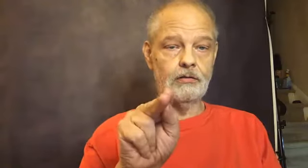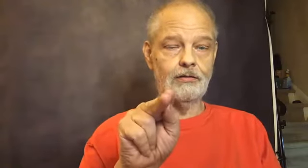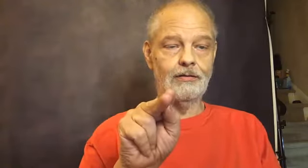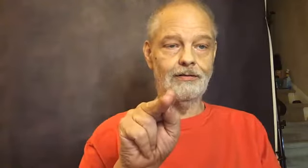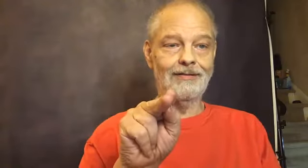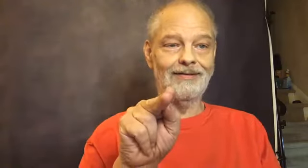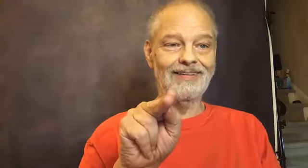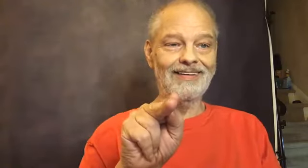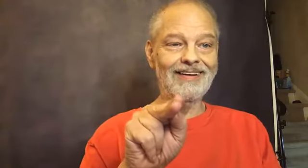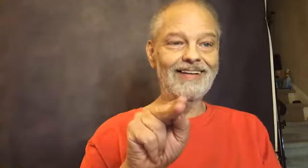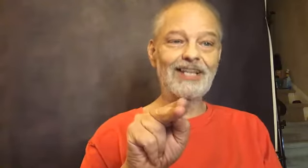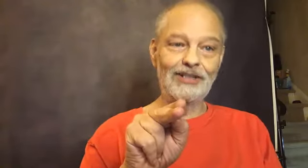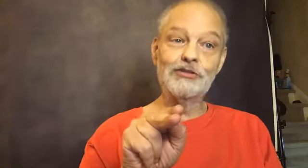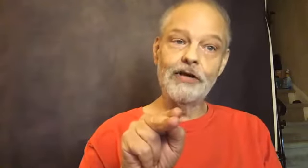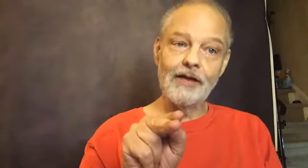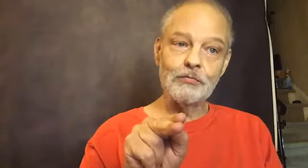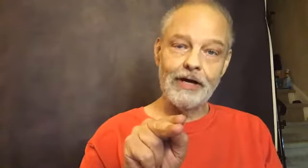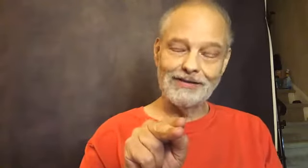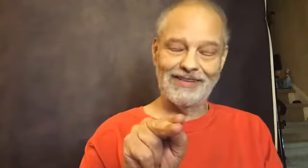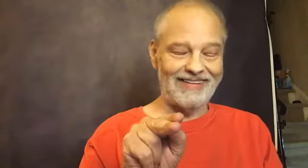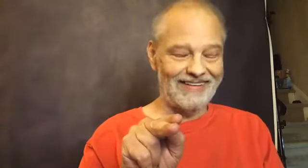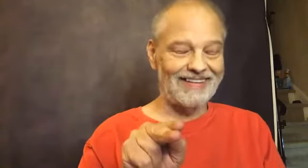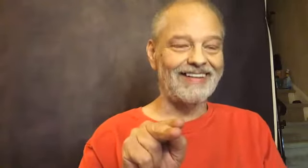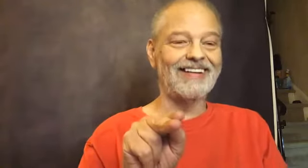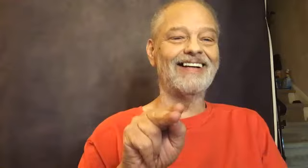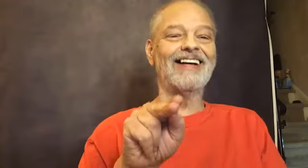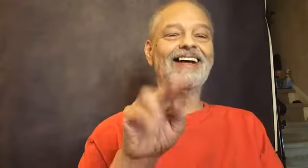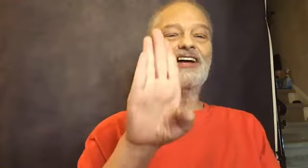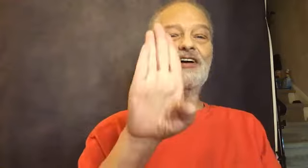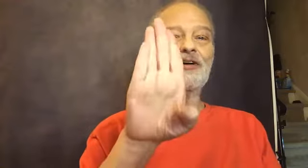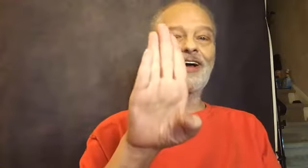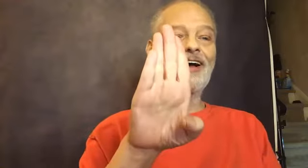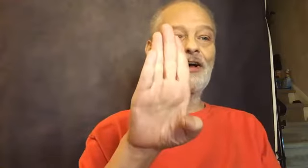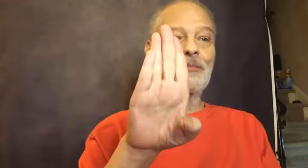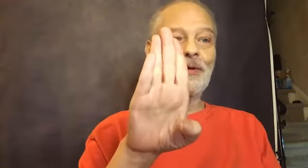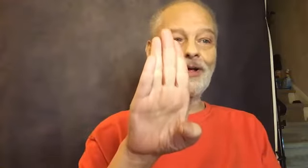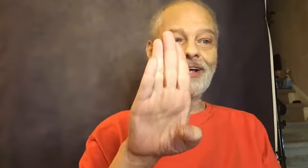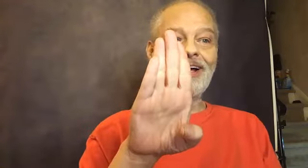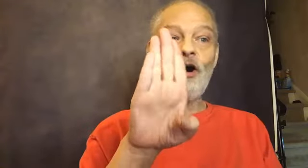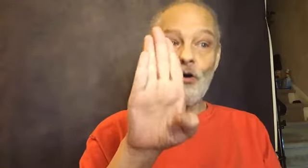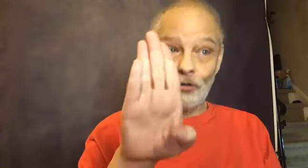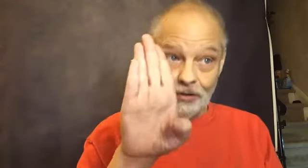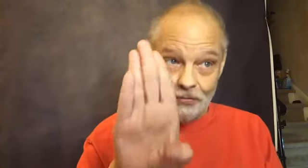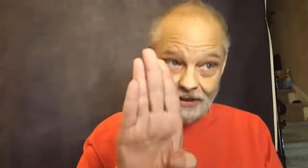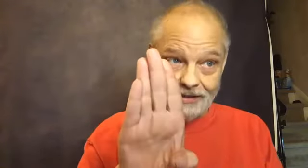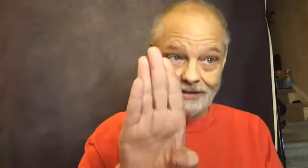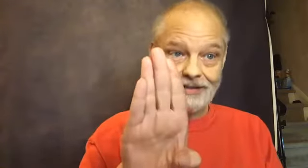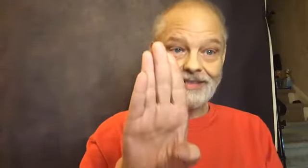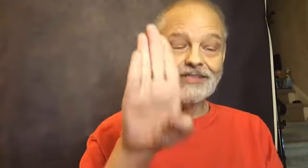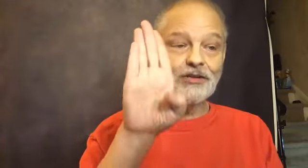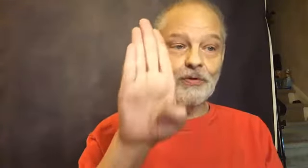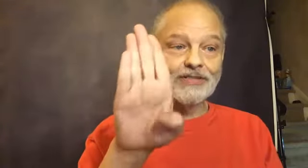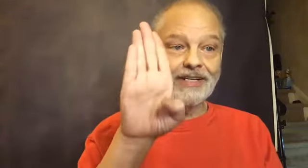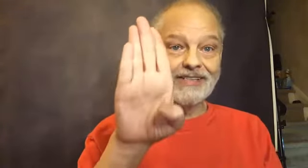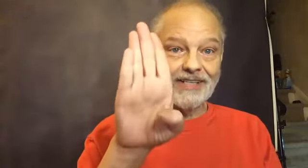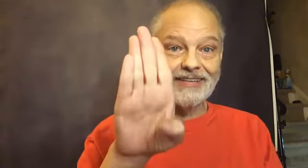billion. You sort of have to practice it. Hold the B so the person can see that